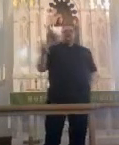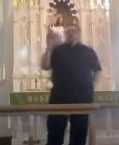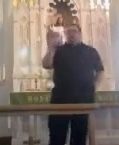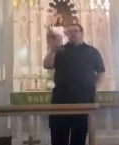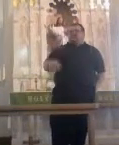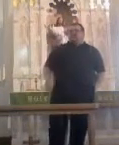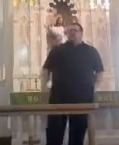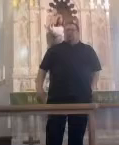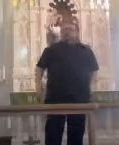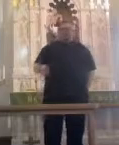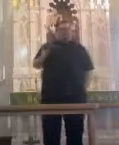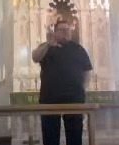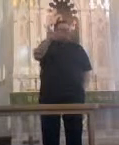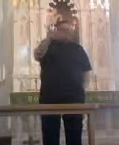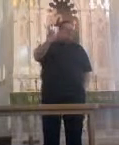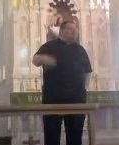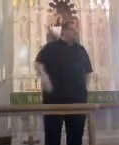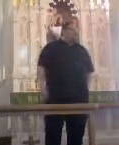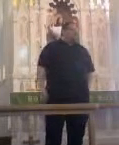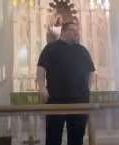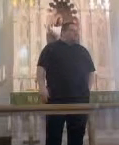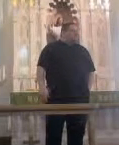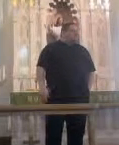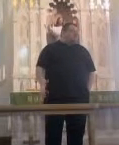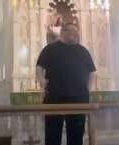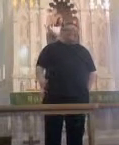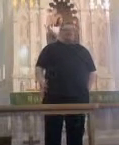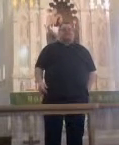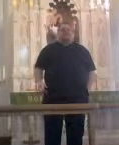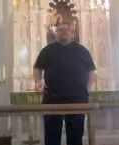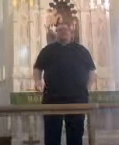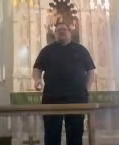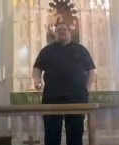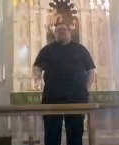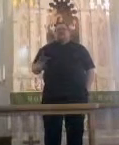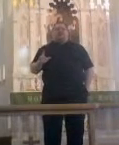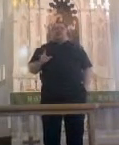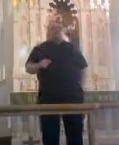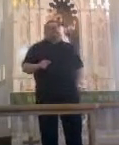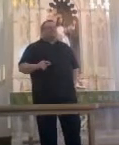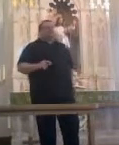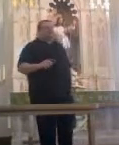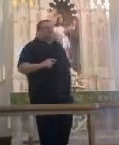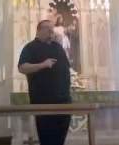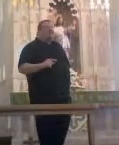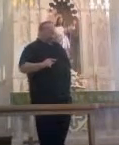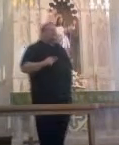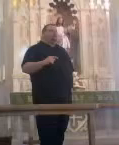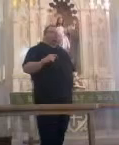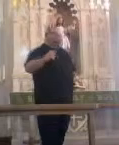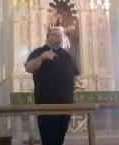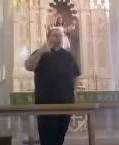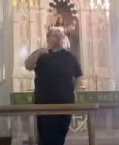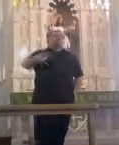the worst day ever, or maybe a number of bad days. I'm also willing to bet if I asked you, what did you do